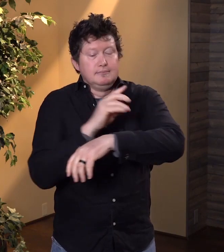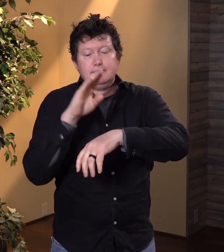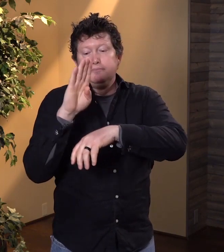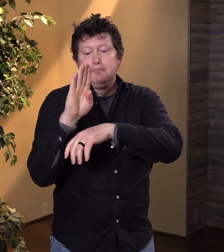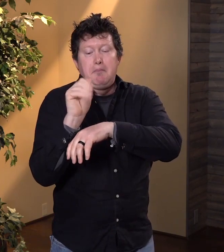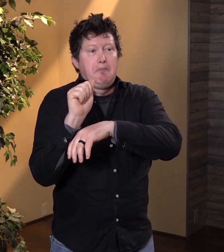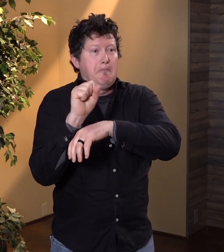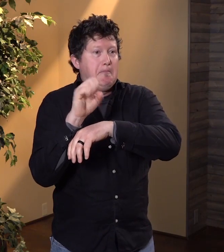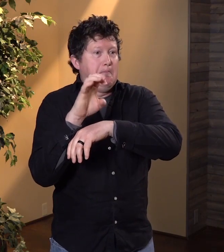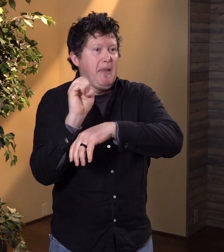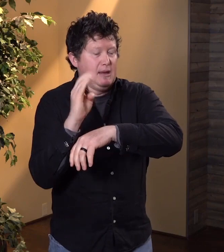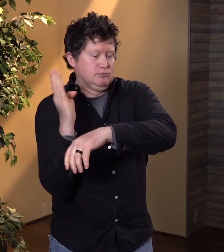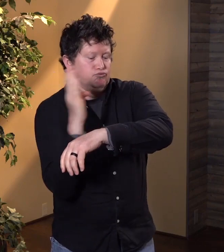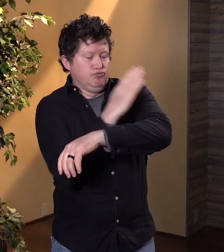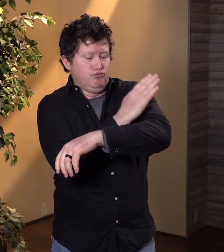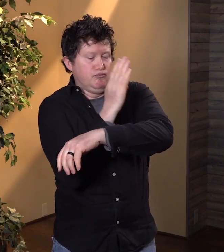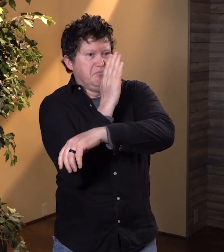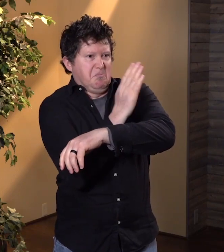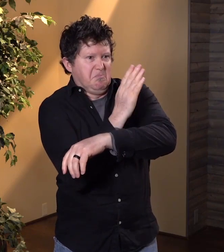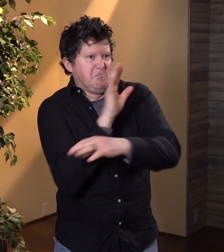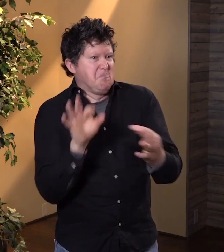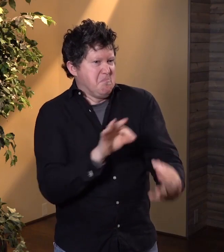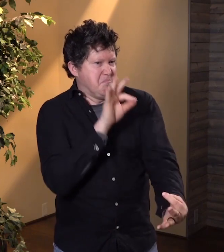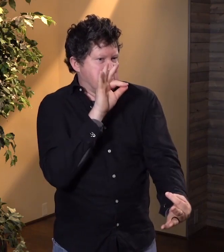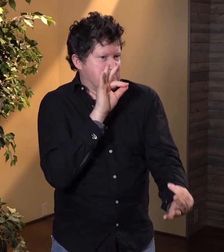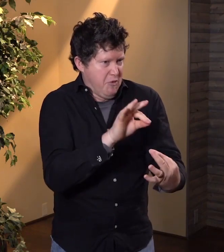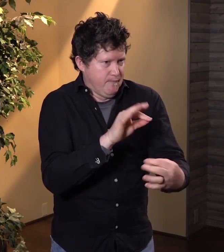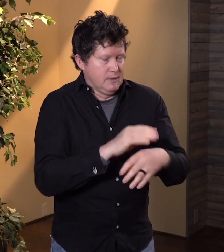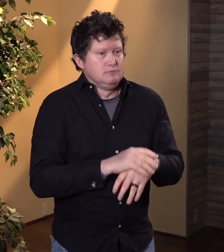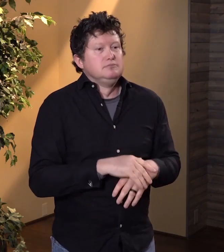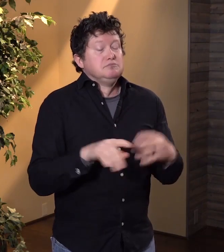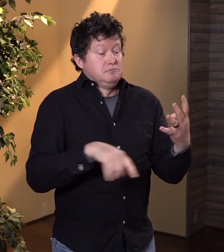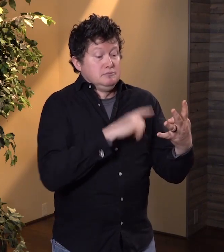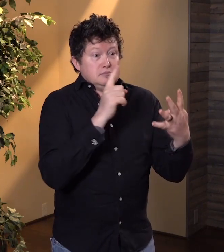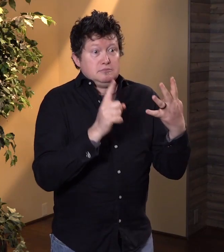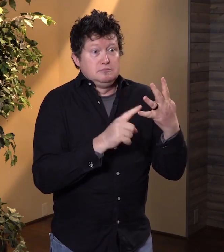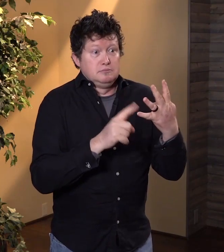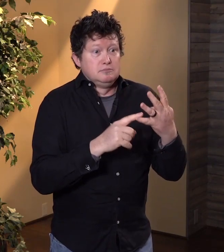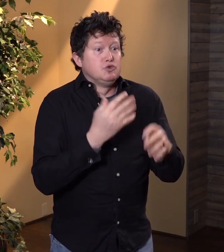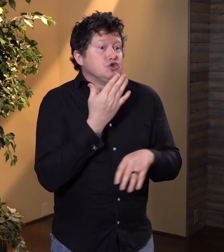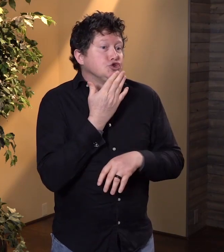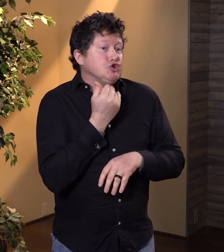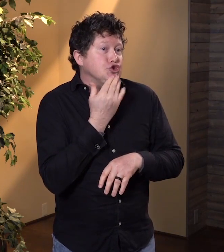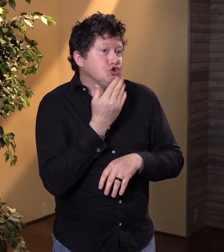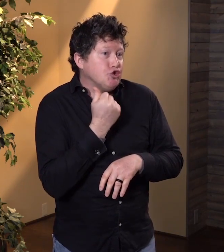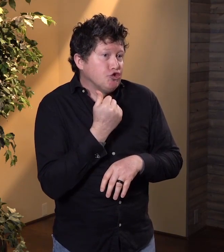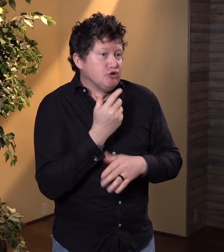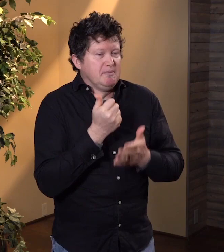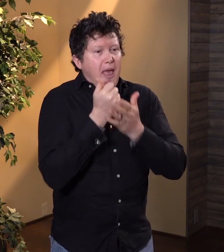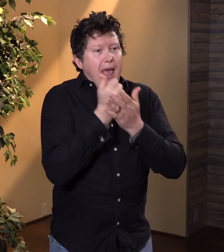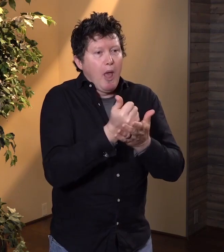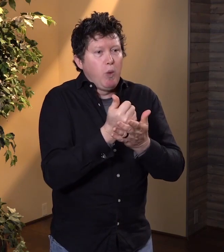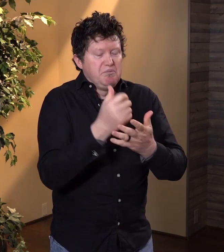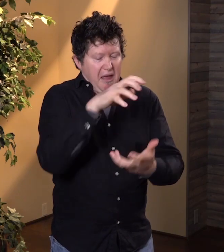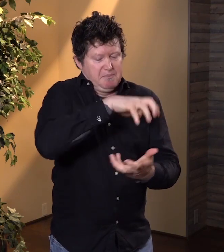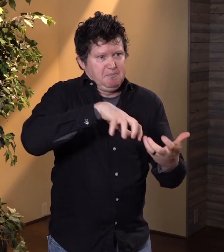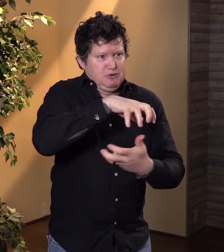proper levels of acidity. The fourth ingredient is sucrose. It's a sugar that stabilizes the